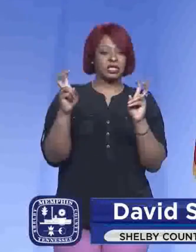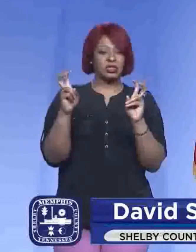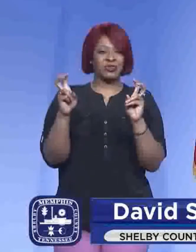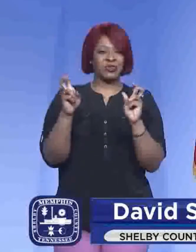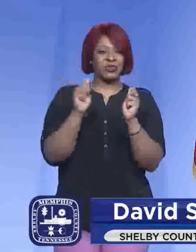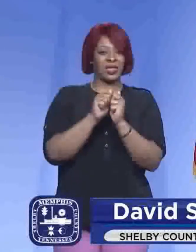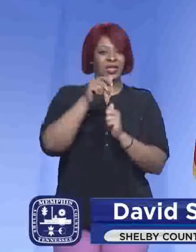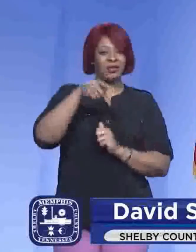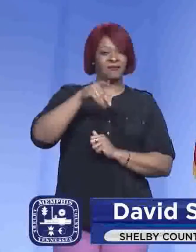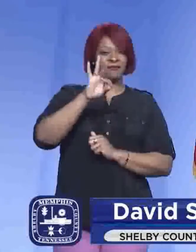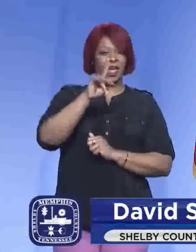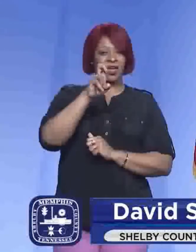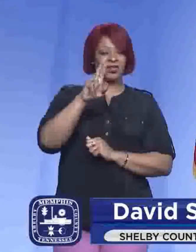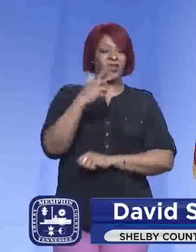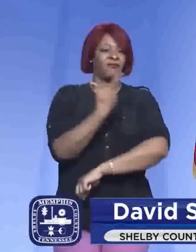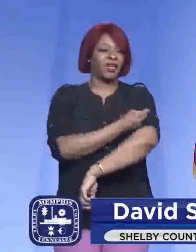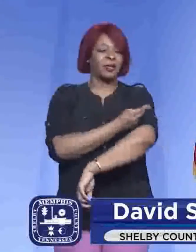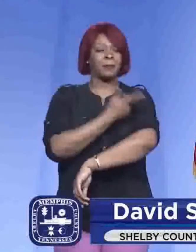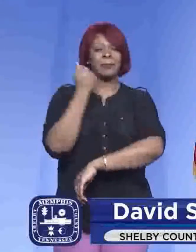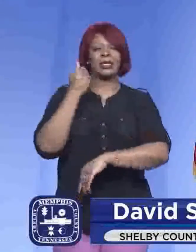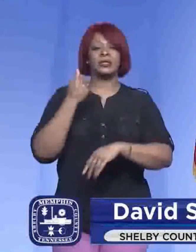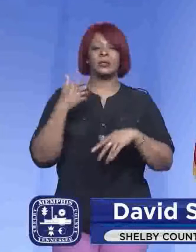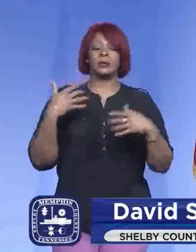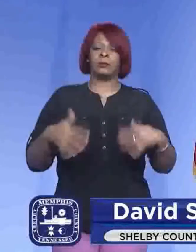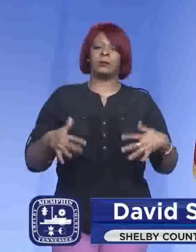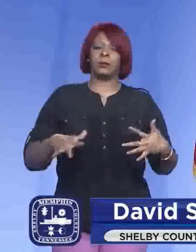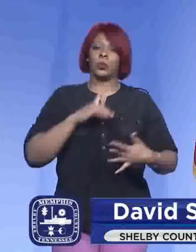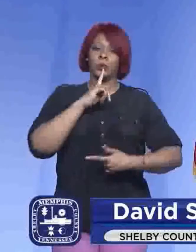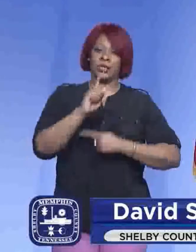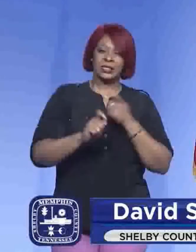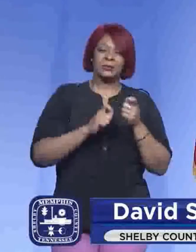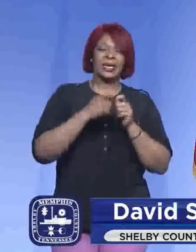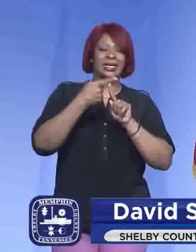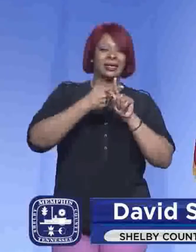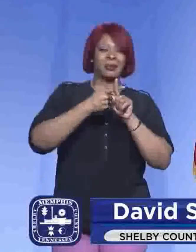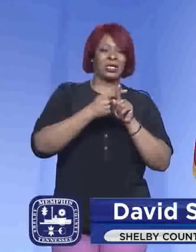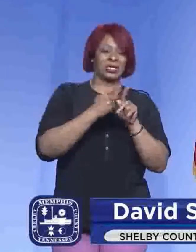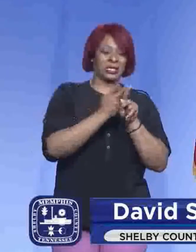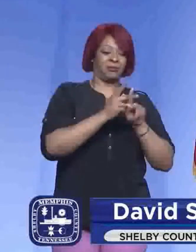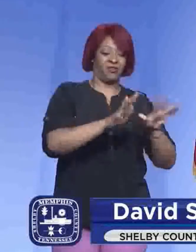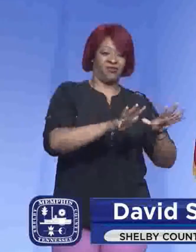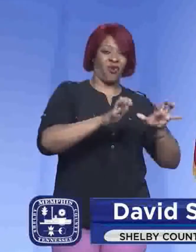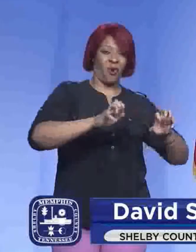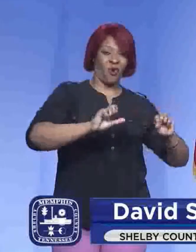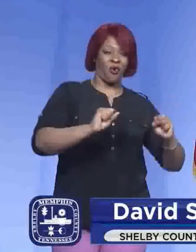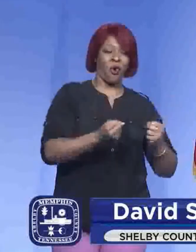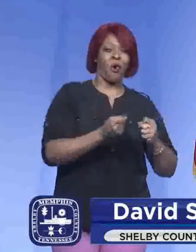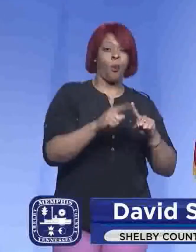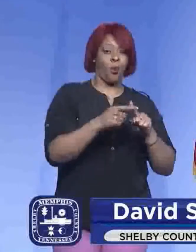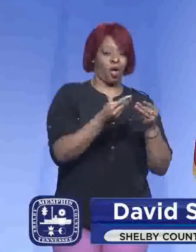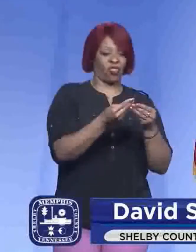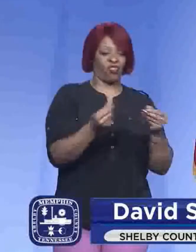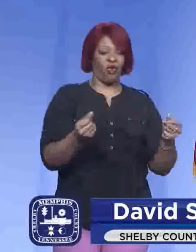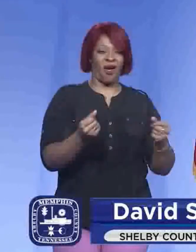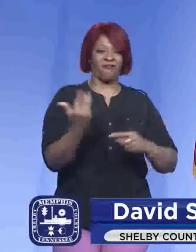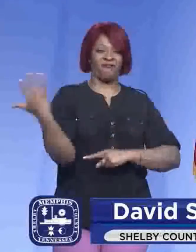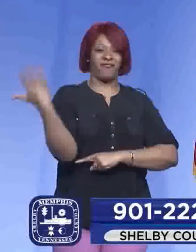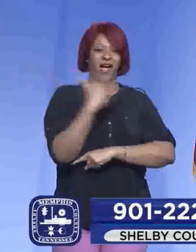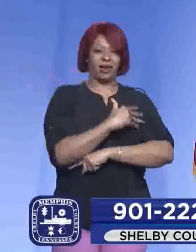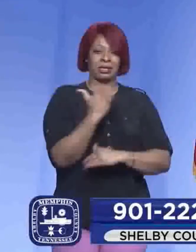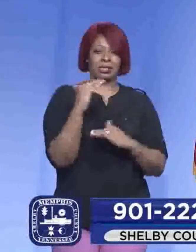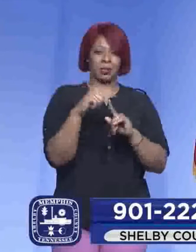the Pfizer vaccine, because of its extreme specific temperature requirements, is that once you thaw it out, you have 5 days to use